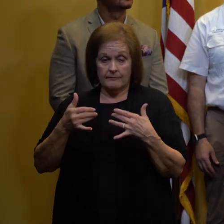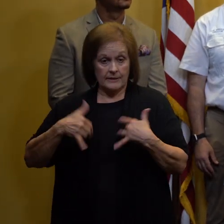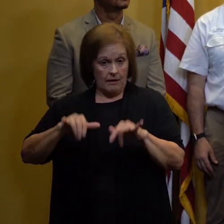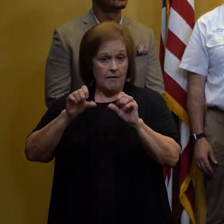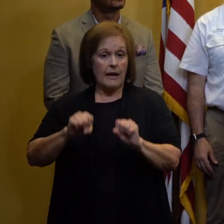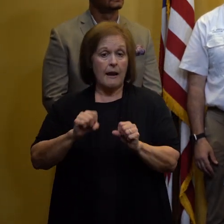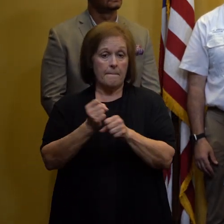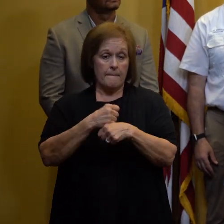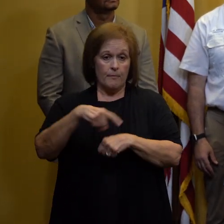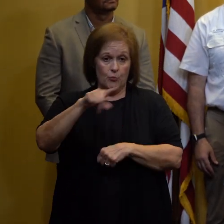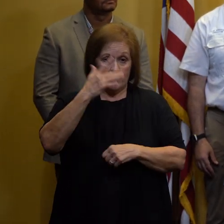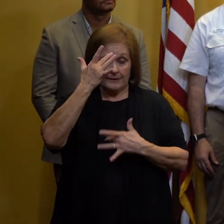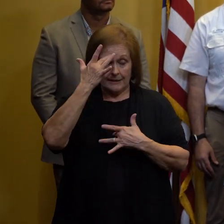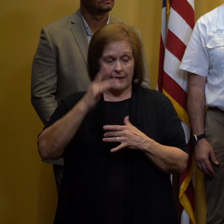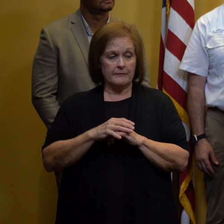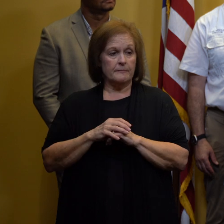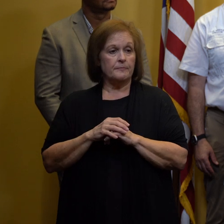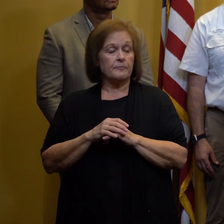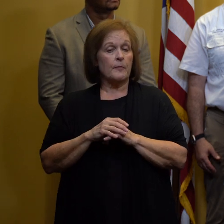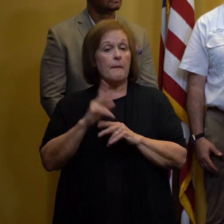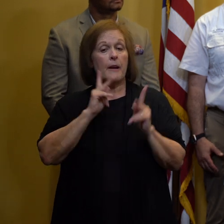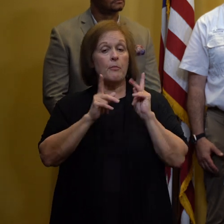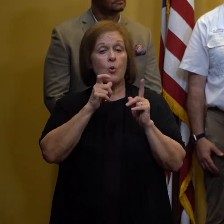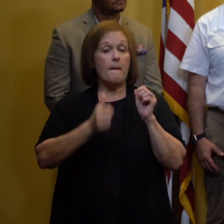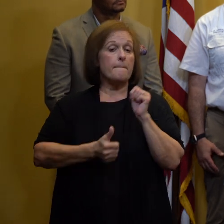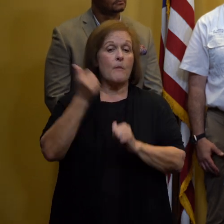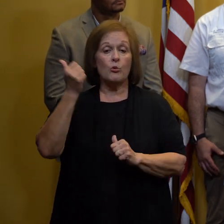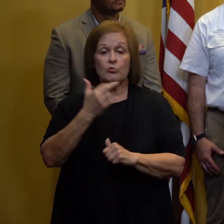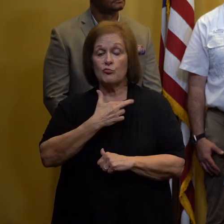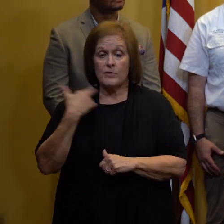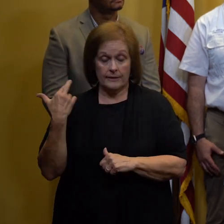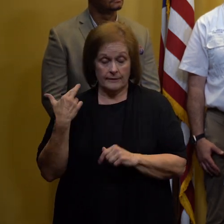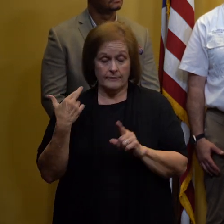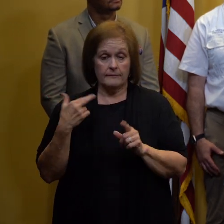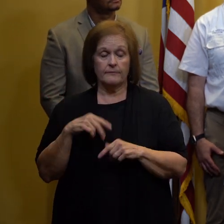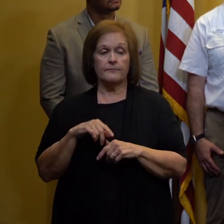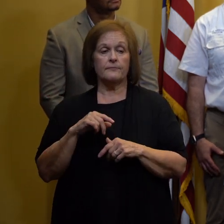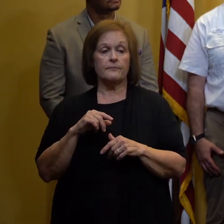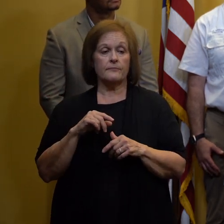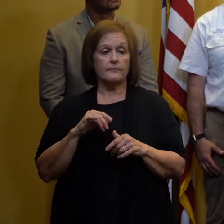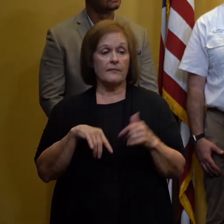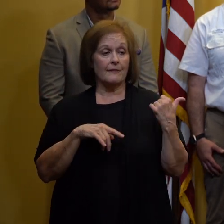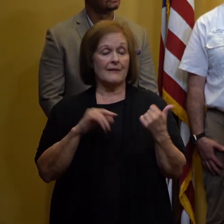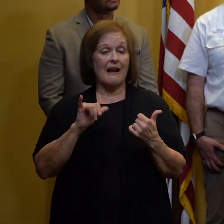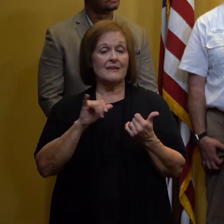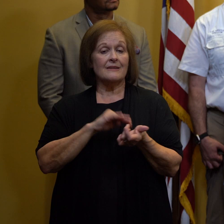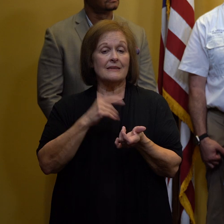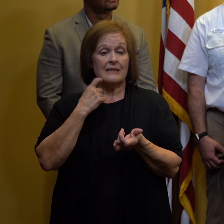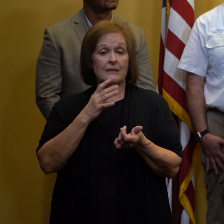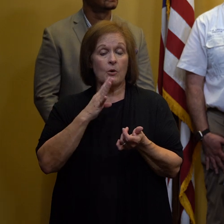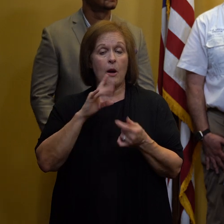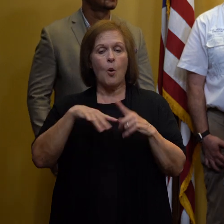in time. The following people are at greater risk and need to pay extra attention. And as Doc already said,